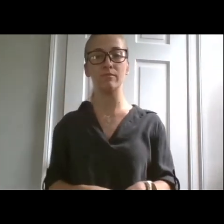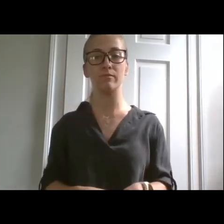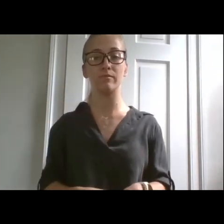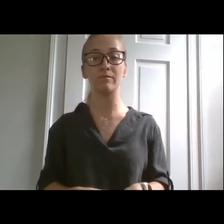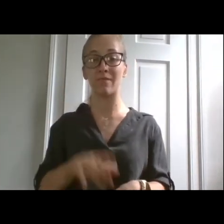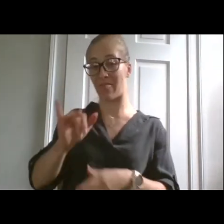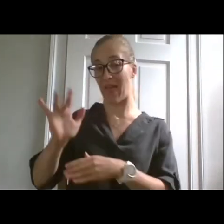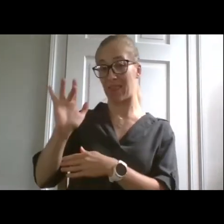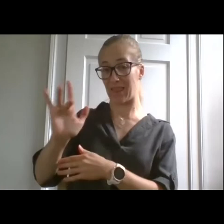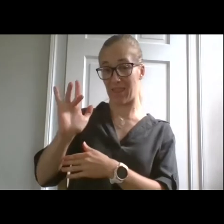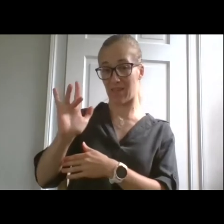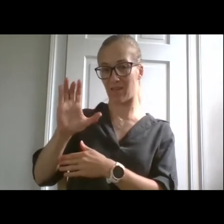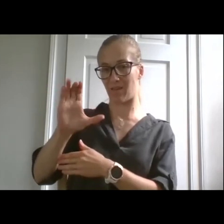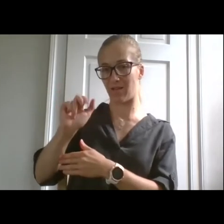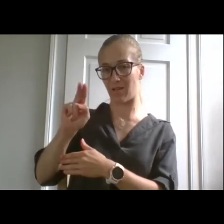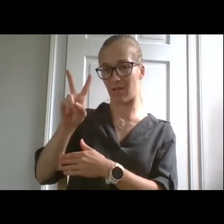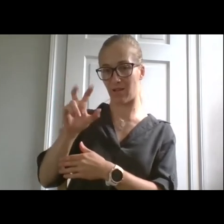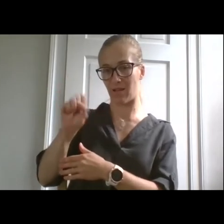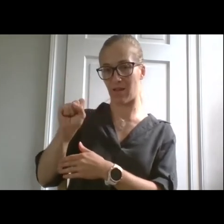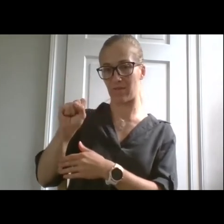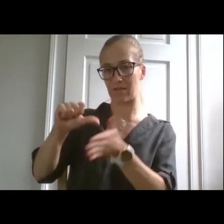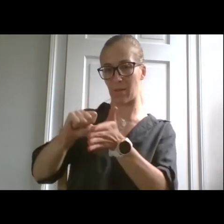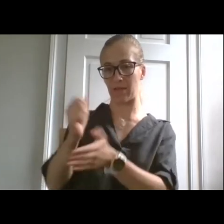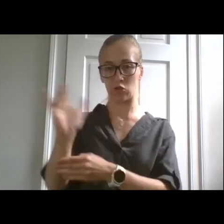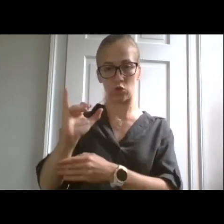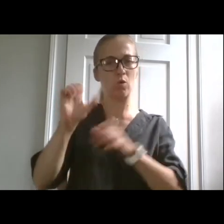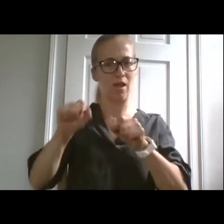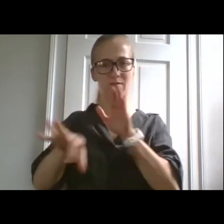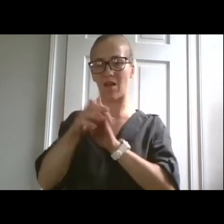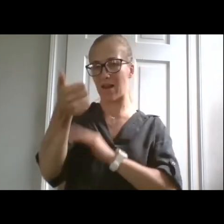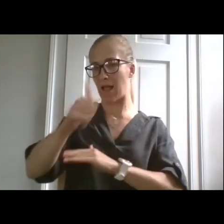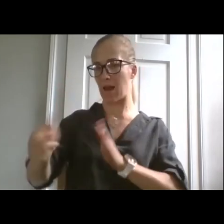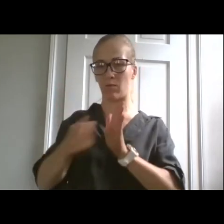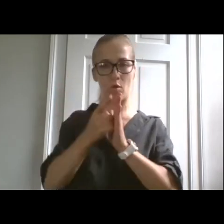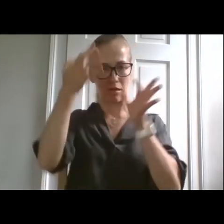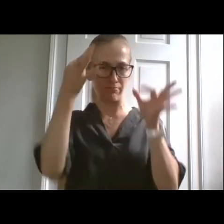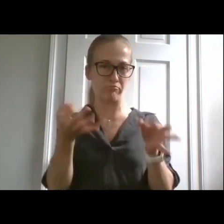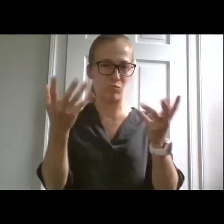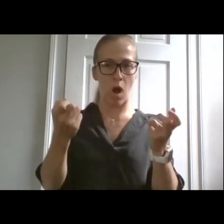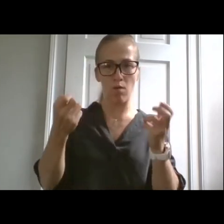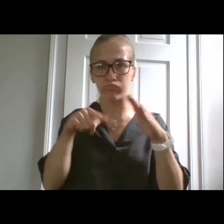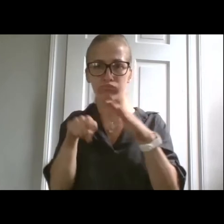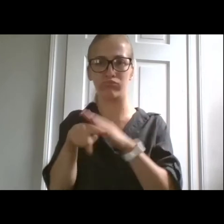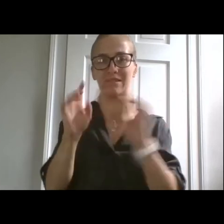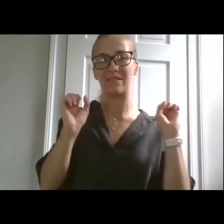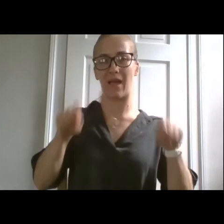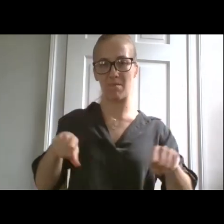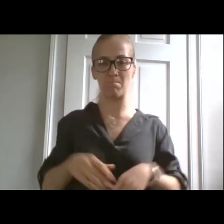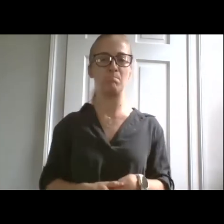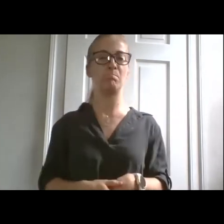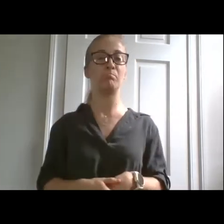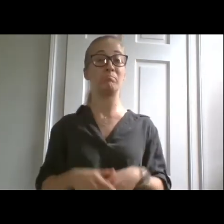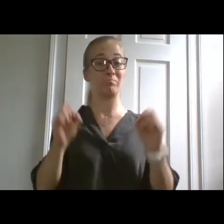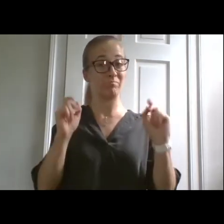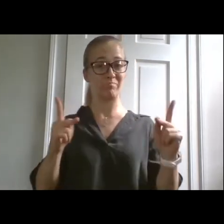Those links are on the Canvas page as well, by the way, so you can find it at any given moment looking for the event tonight. All